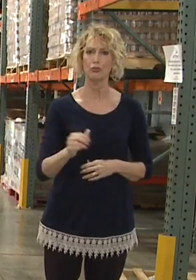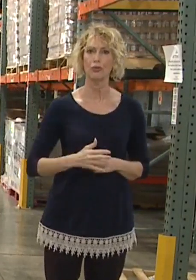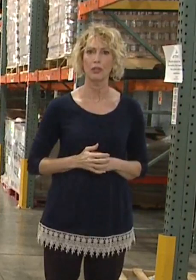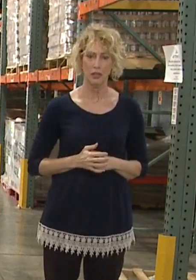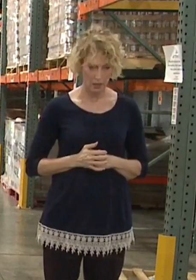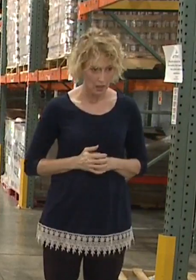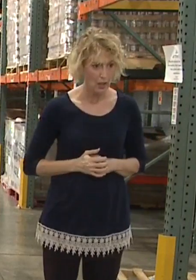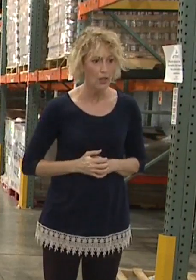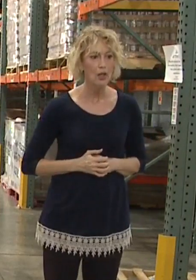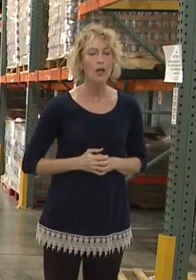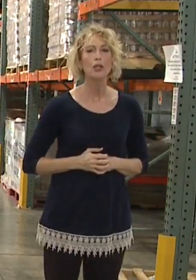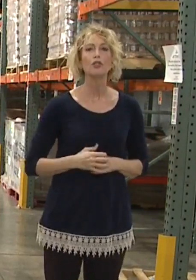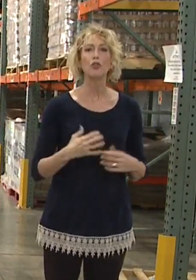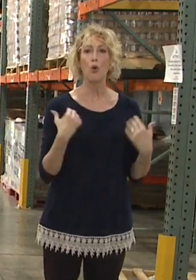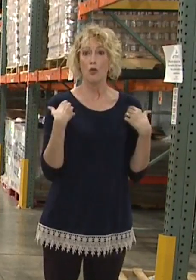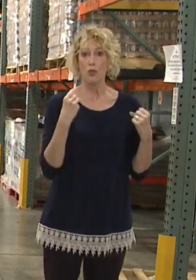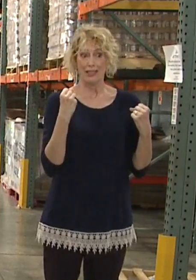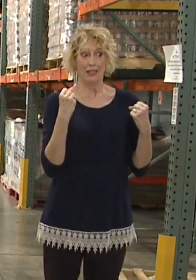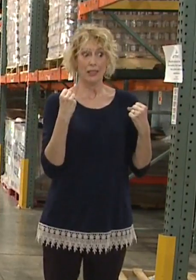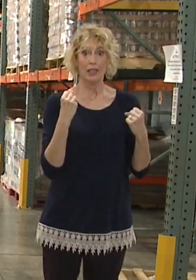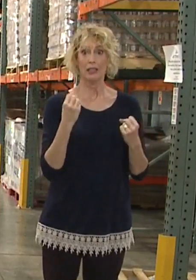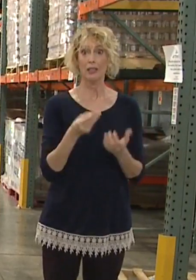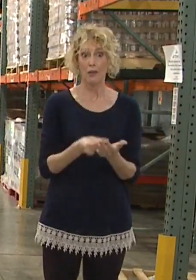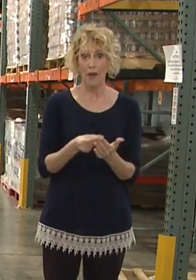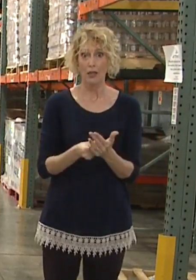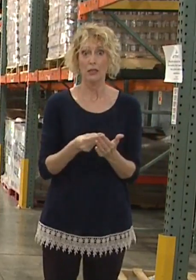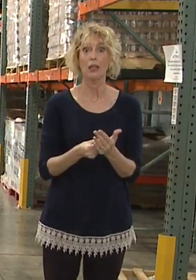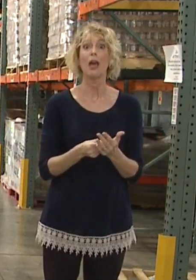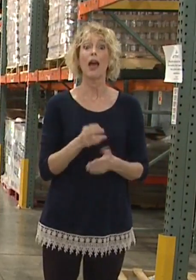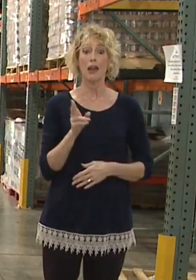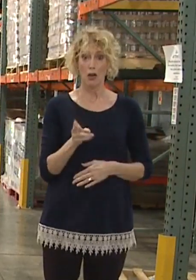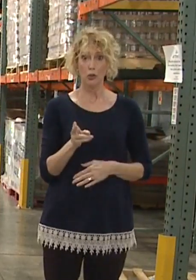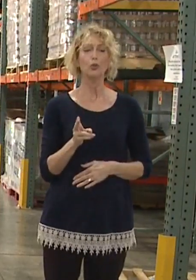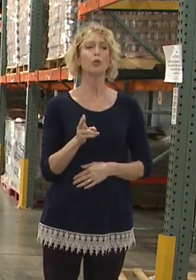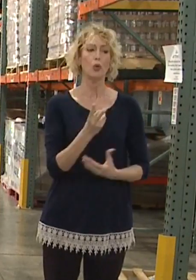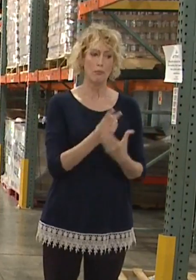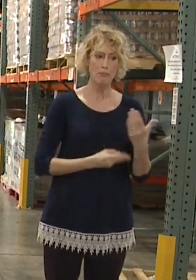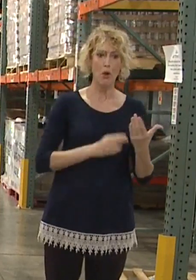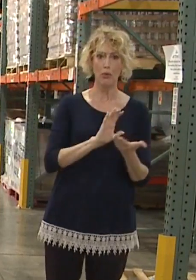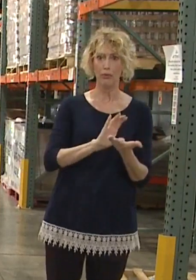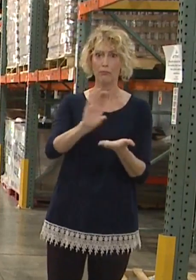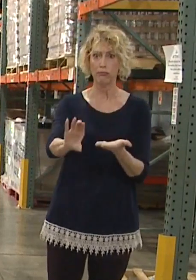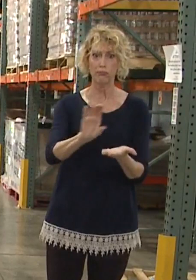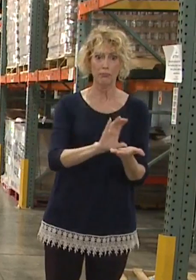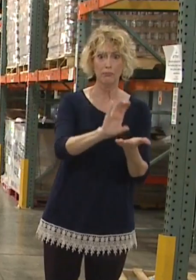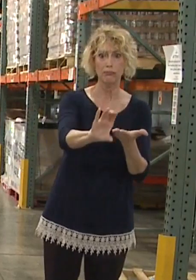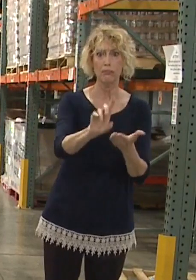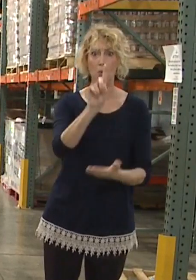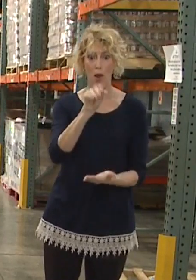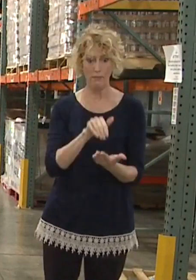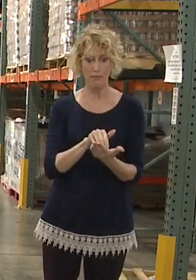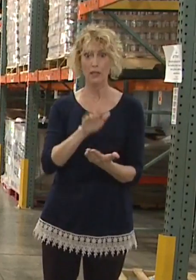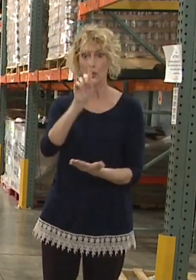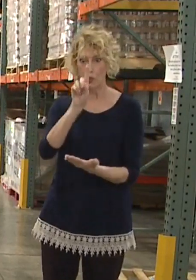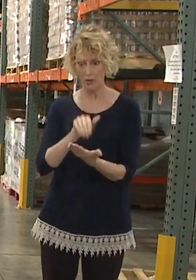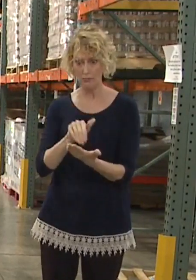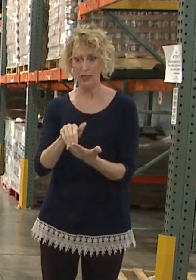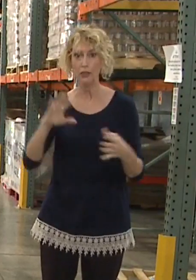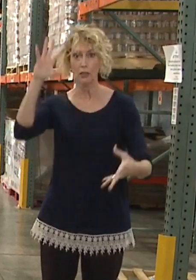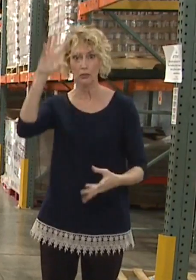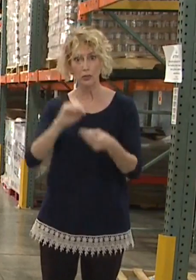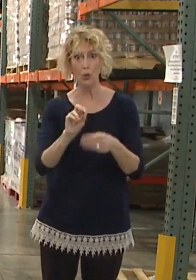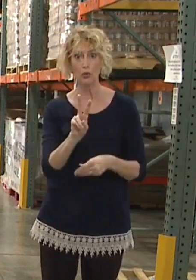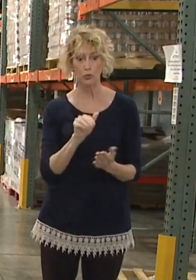the Resilience Fund of the Community Foundation and the city and county of Honolulu will each put in $1 million for a total of $2 million. And what that means